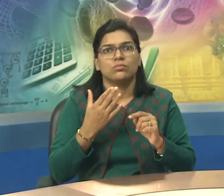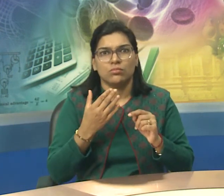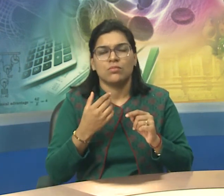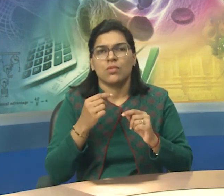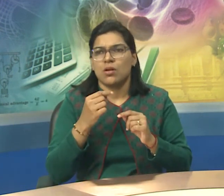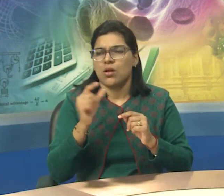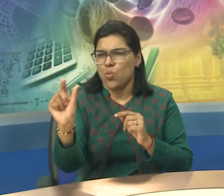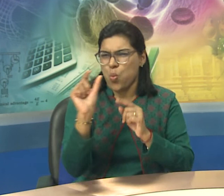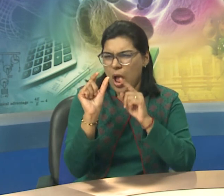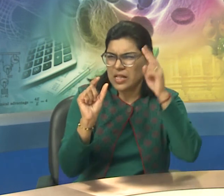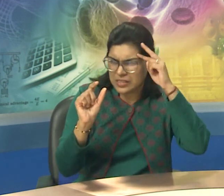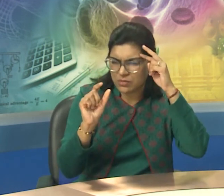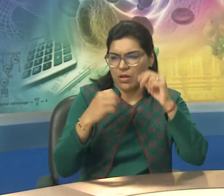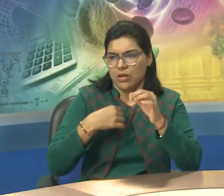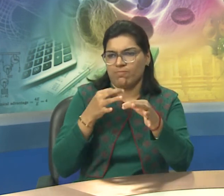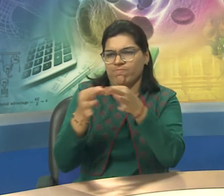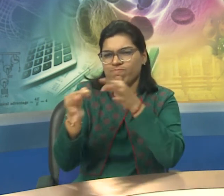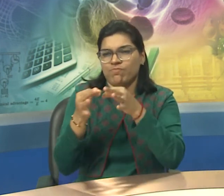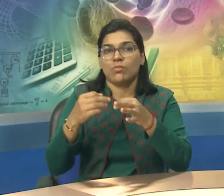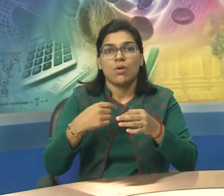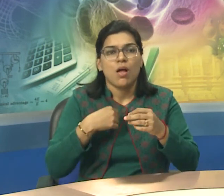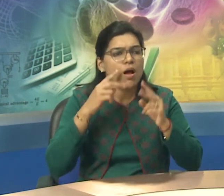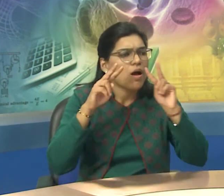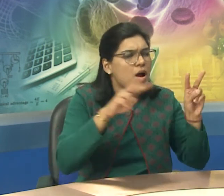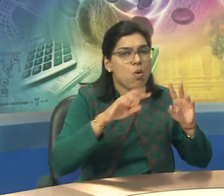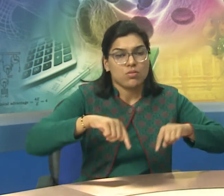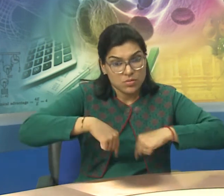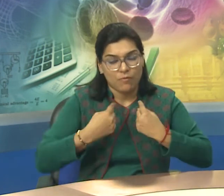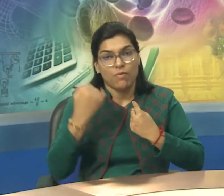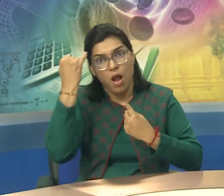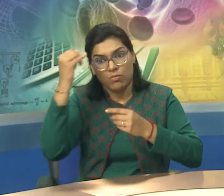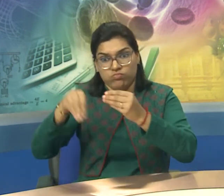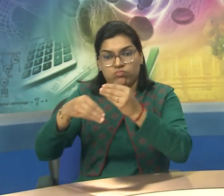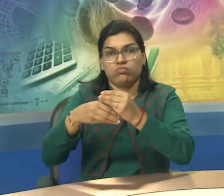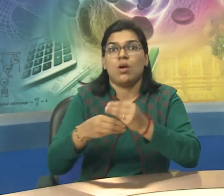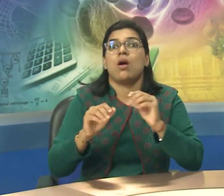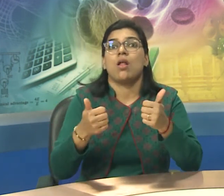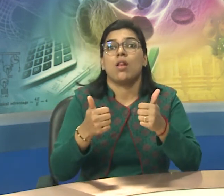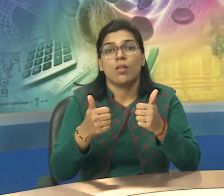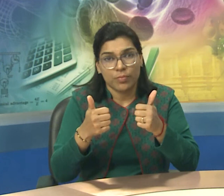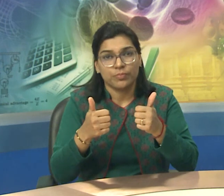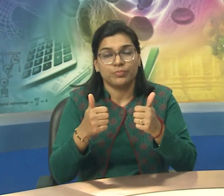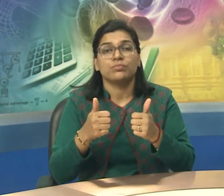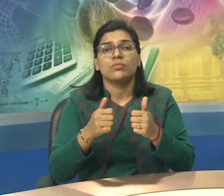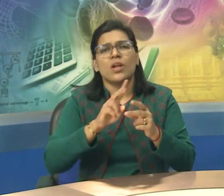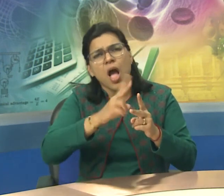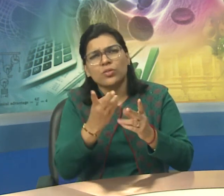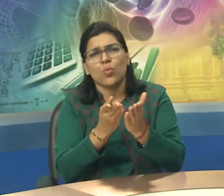expertise, and analysis on complex areas